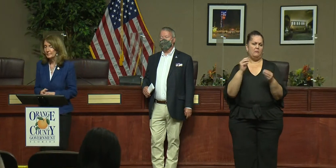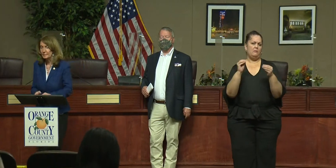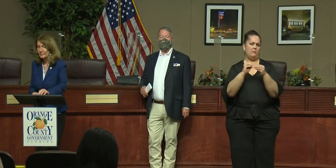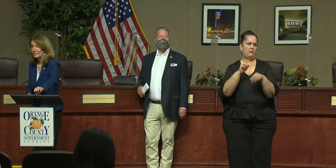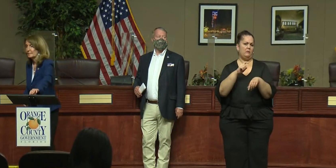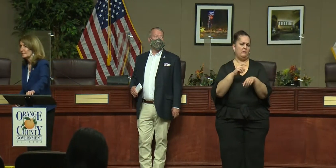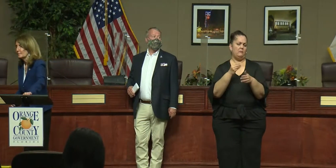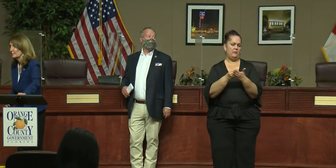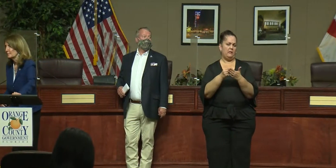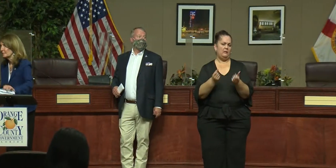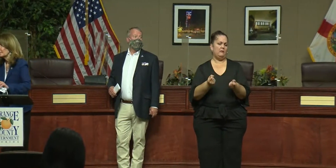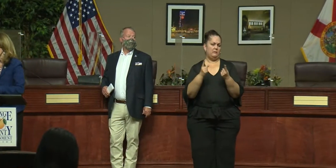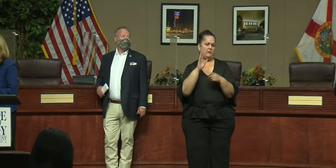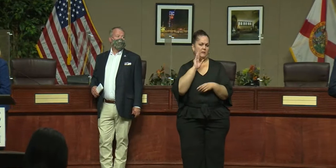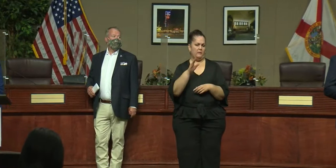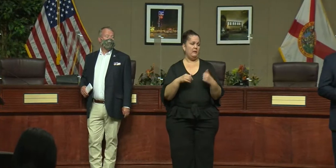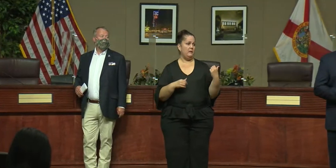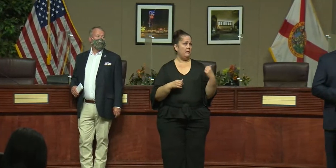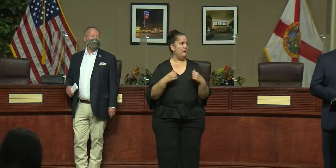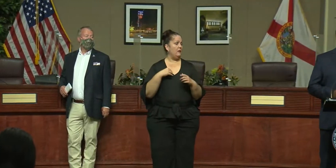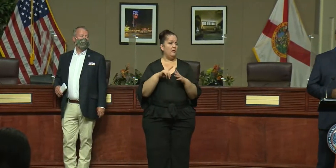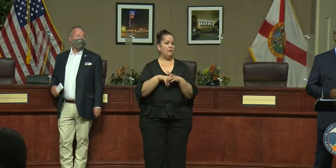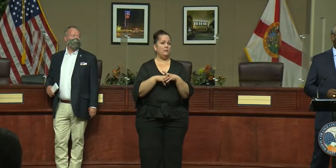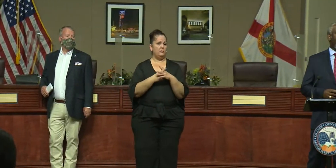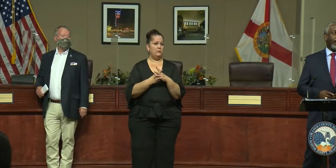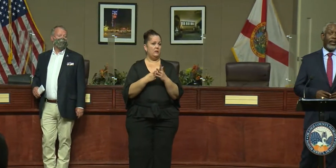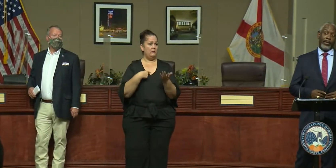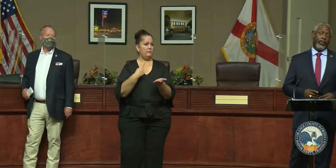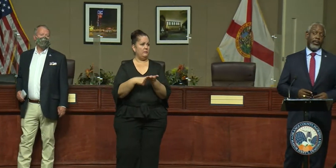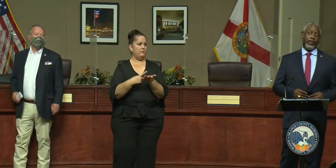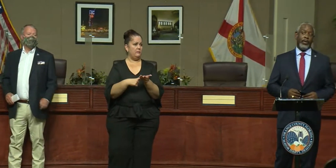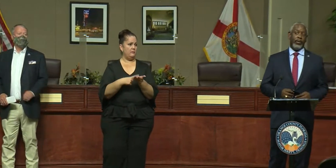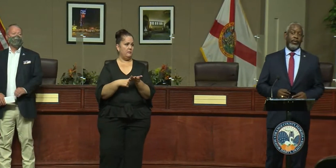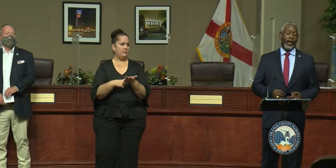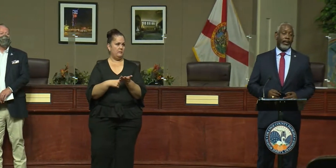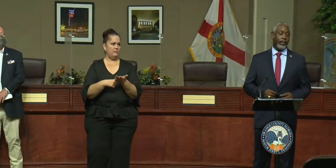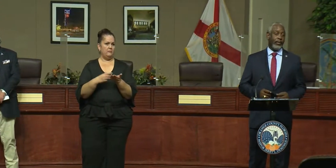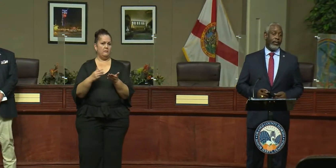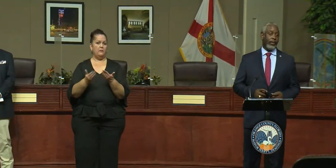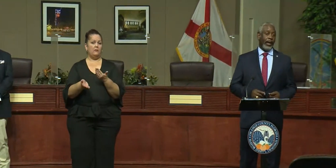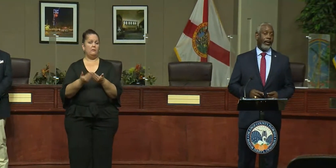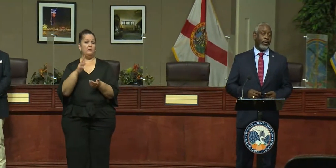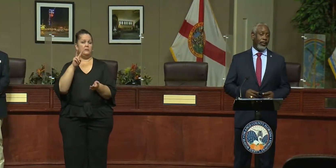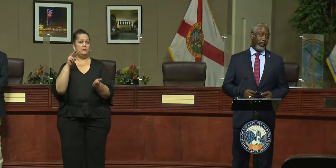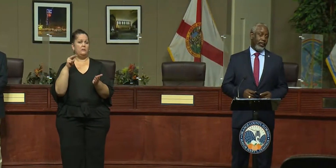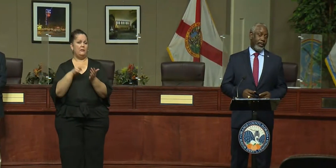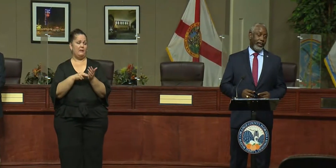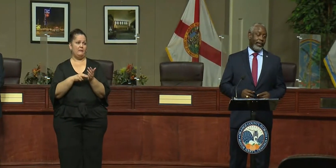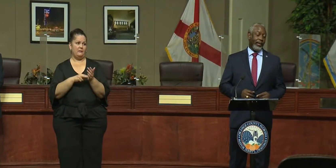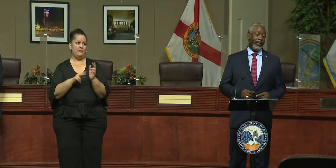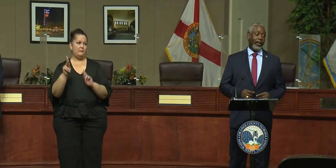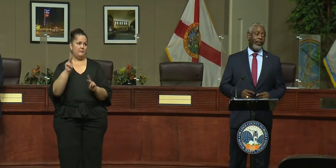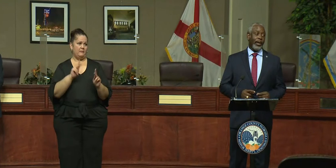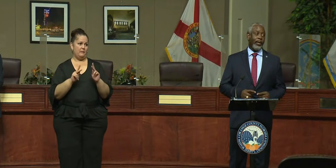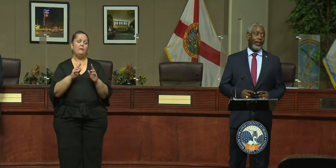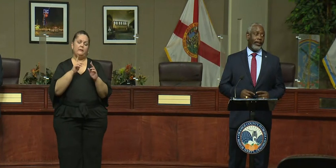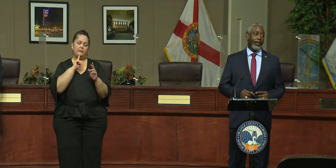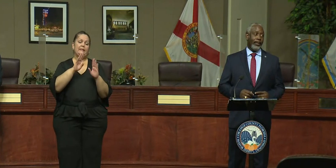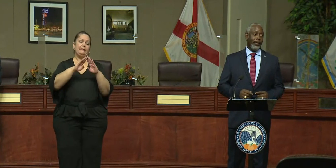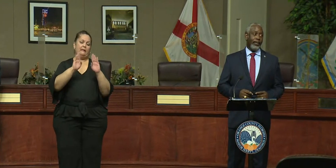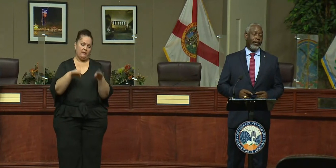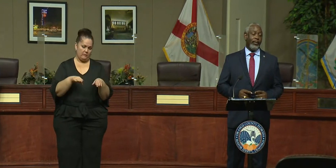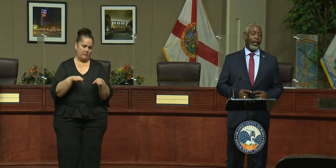So again, when I started out earlier, we talked about the fact that there was nearly 2,000 households. You think about